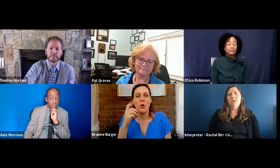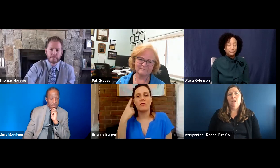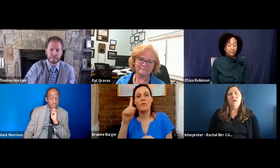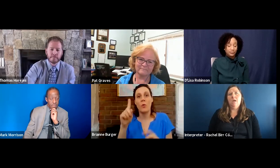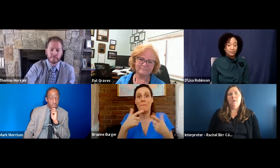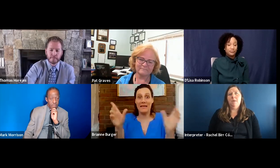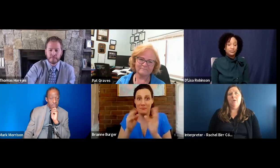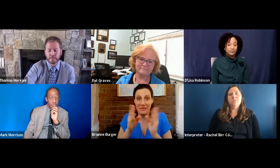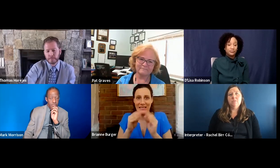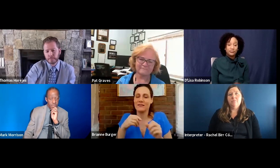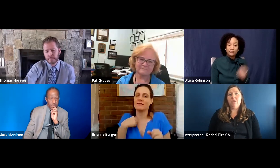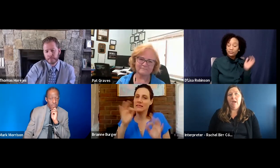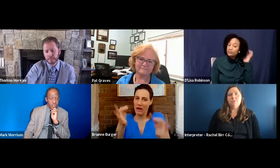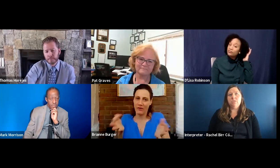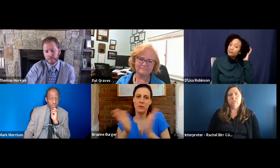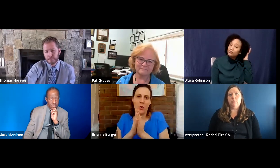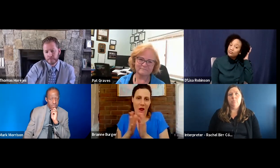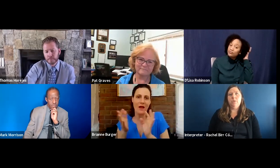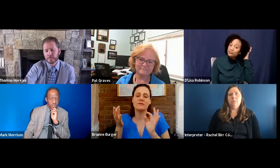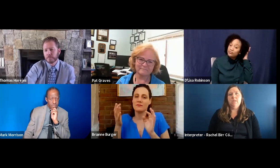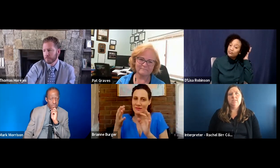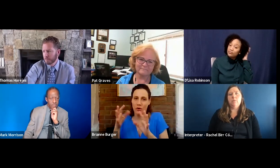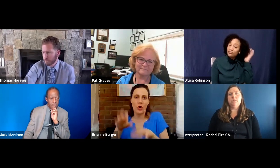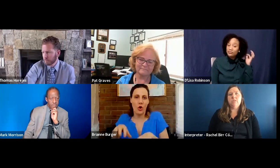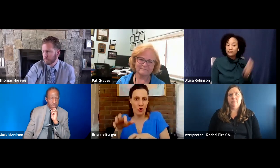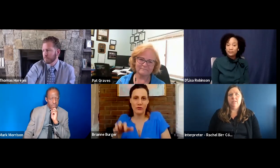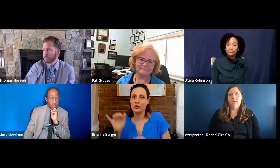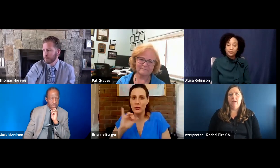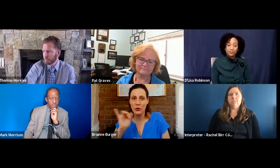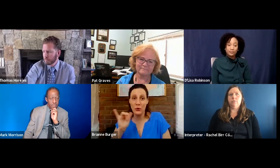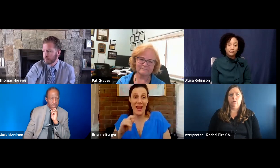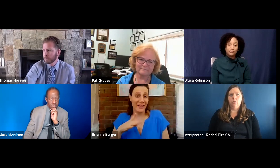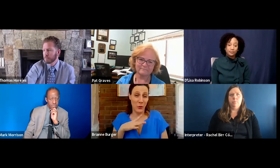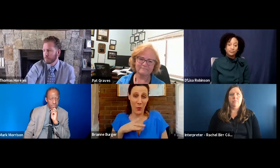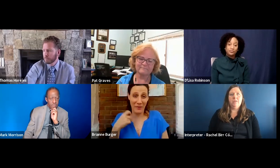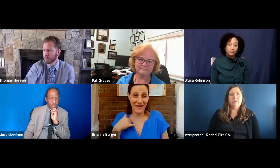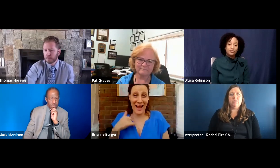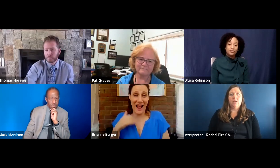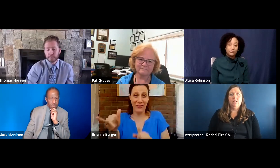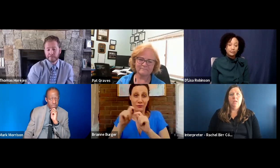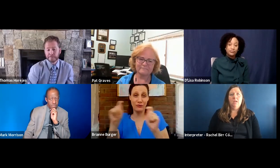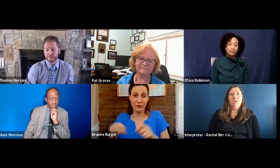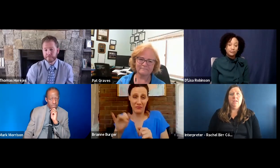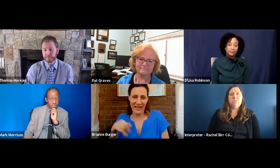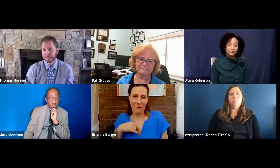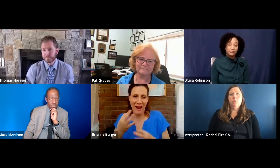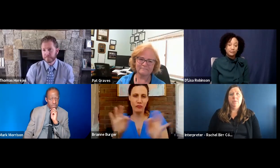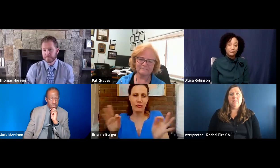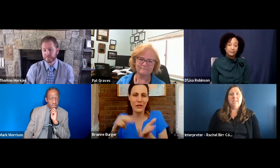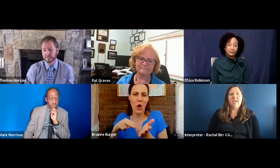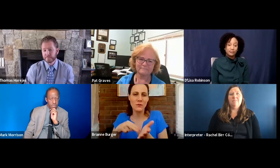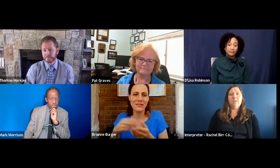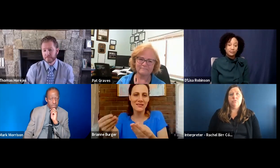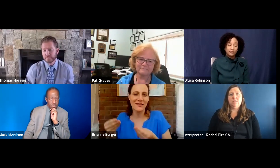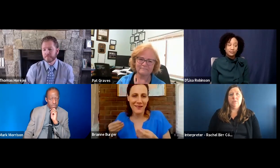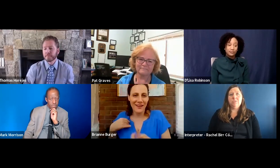there. I also love captions. So with big meetings, I would definitely ask for a CART provider as well. And it's cool because I